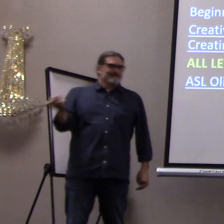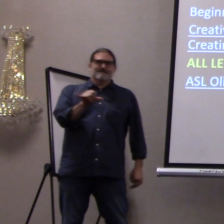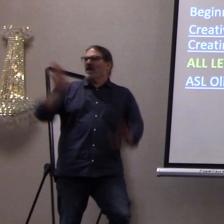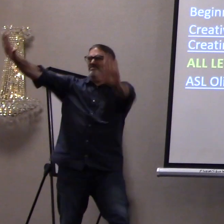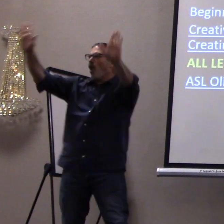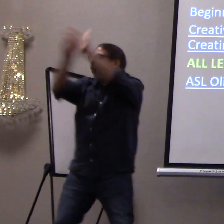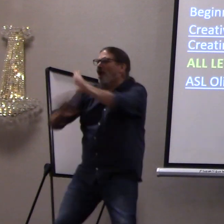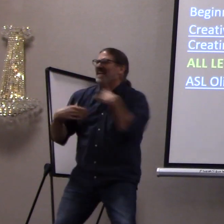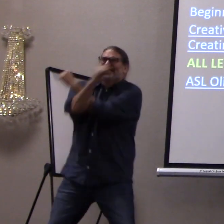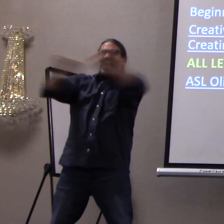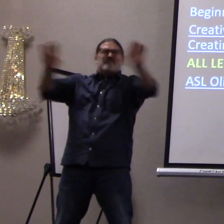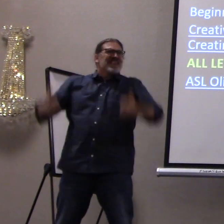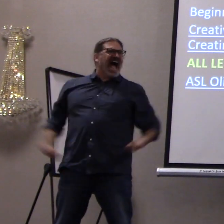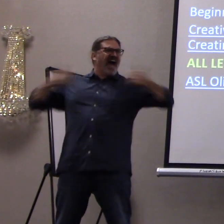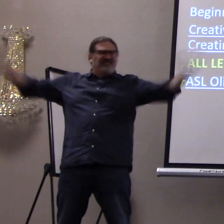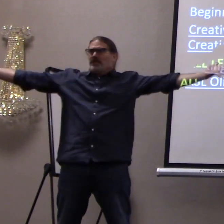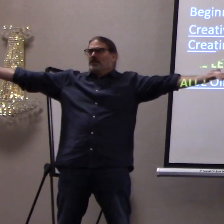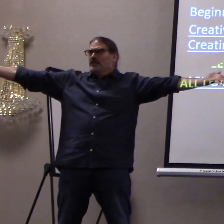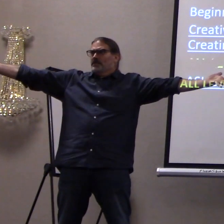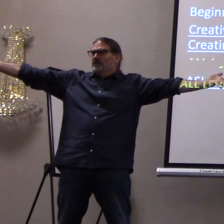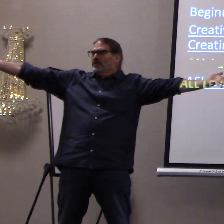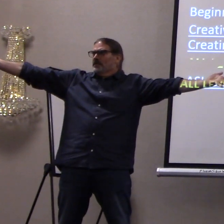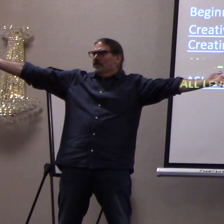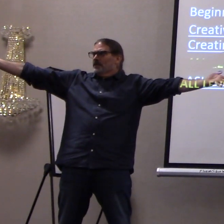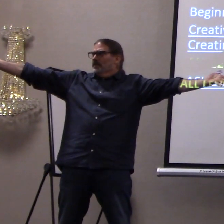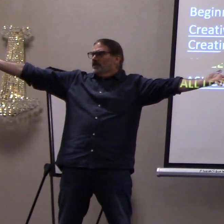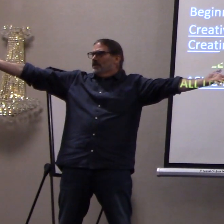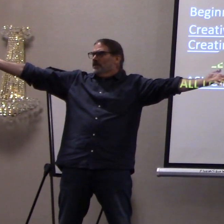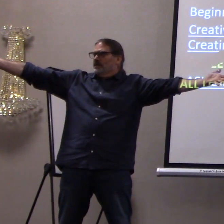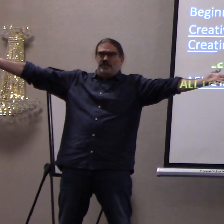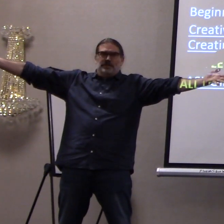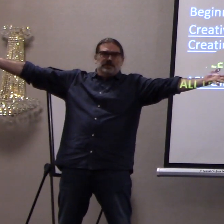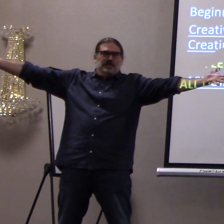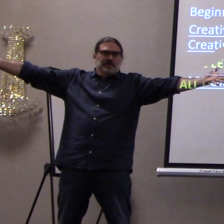It's the same thing. But don't worry, I'm going to save your life.